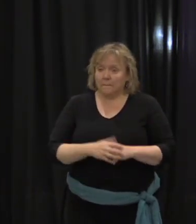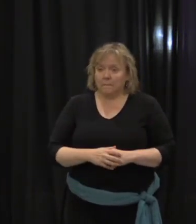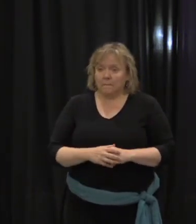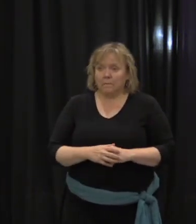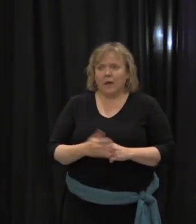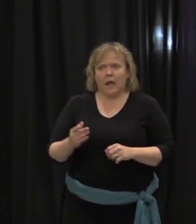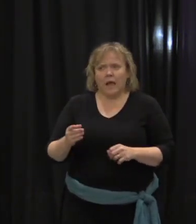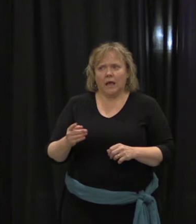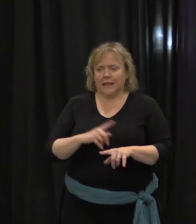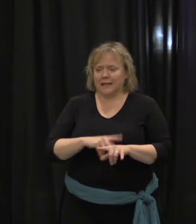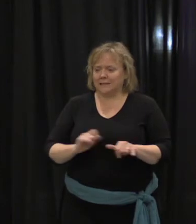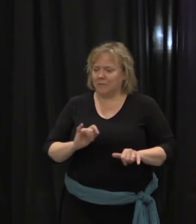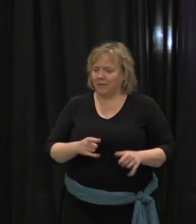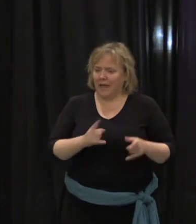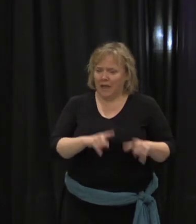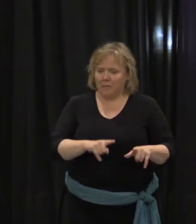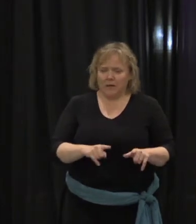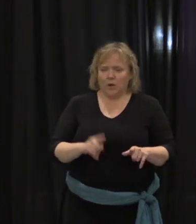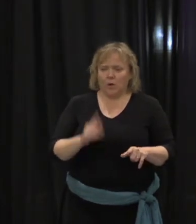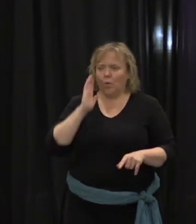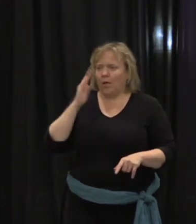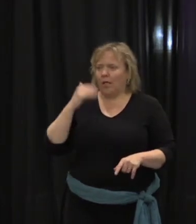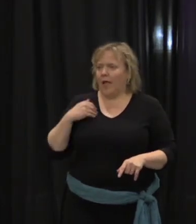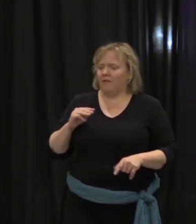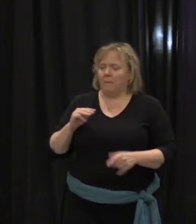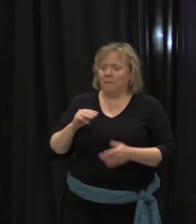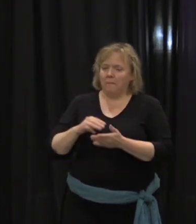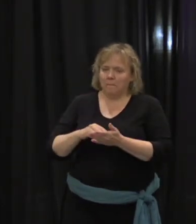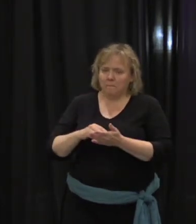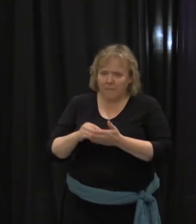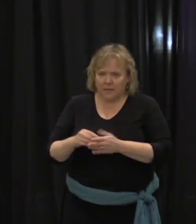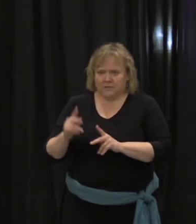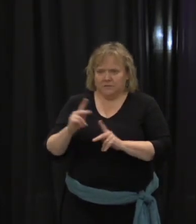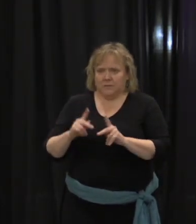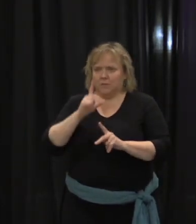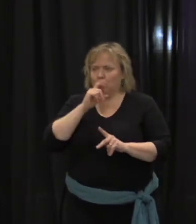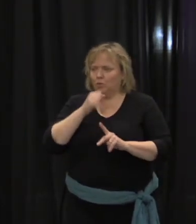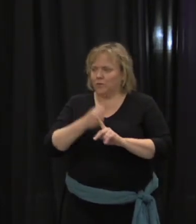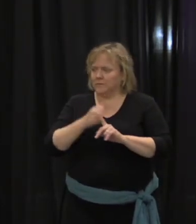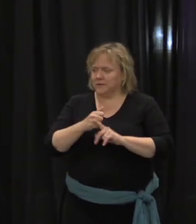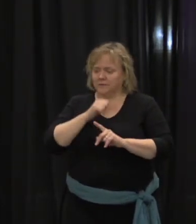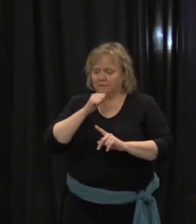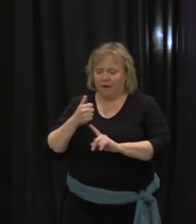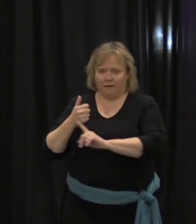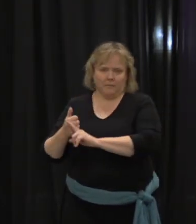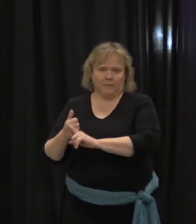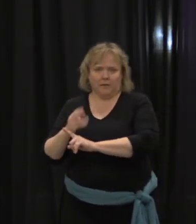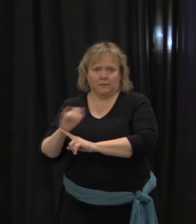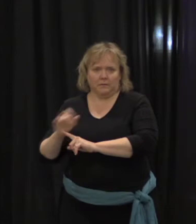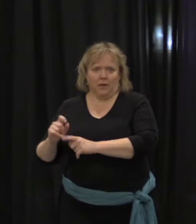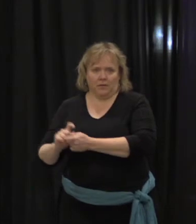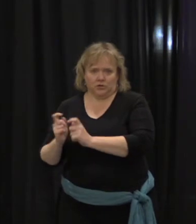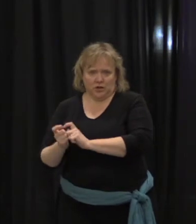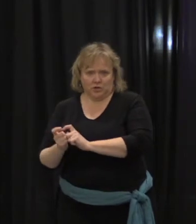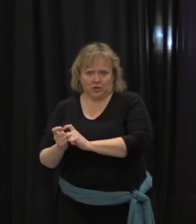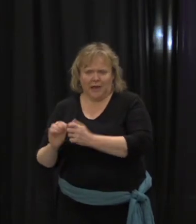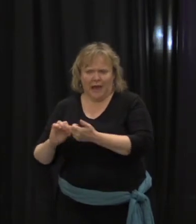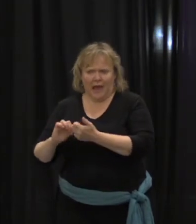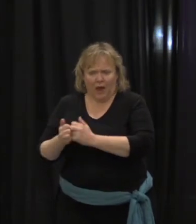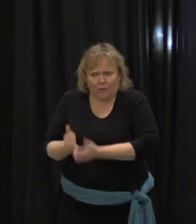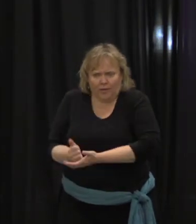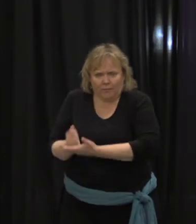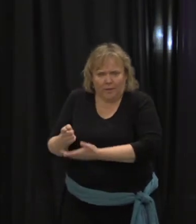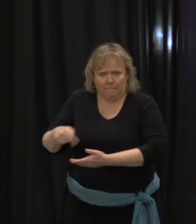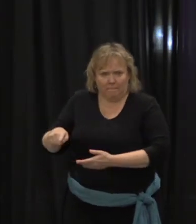millions of people who will fall through the cracks, who are falling through the cracks. How are we building structures that can catch them? How